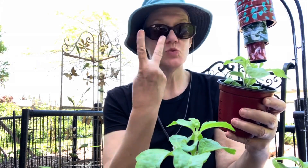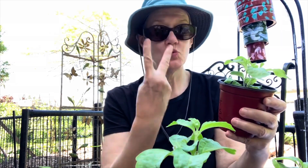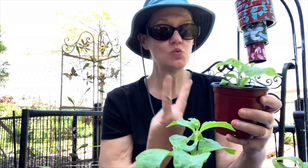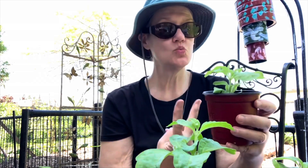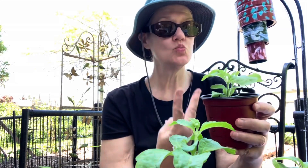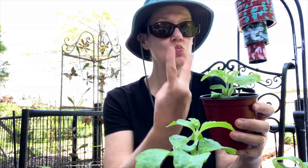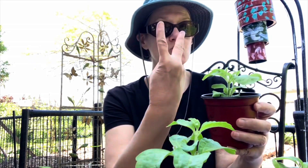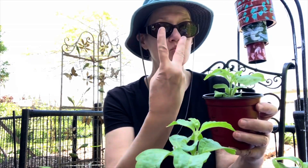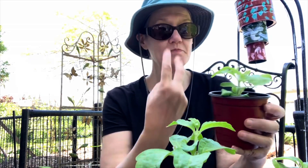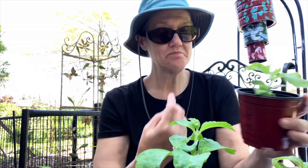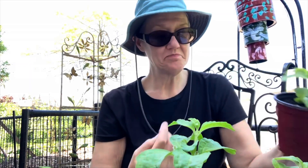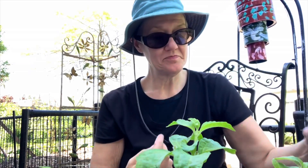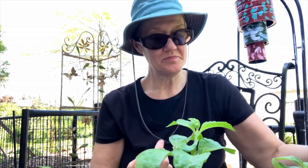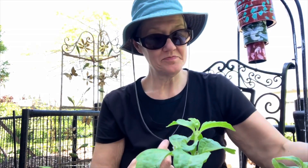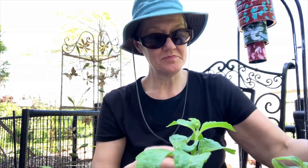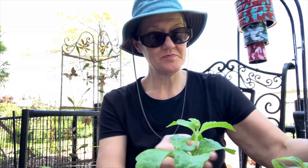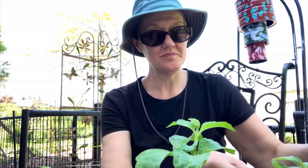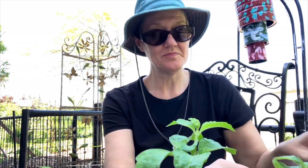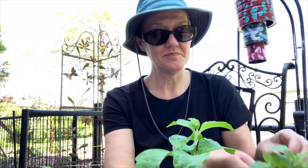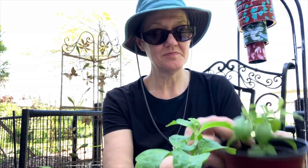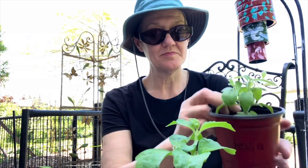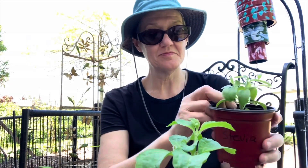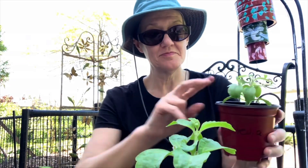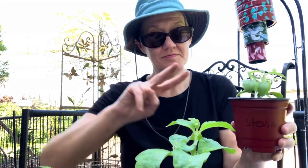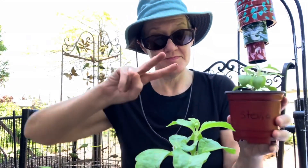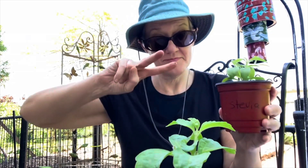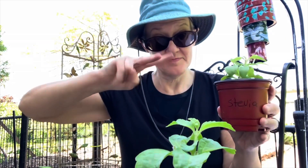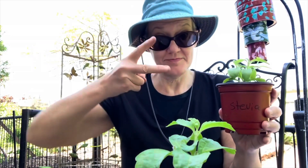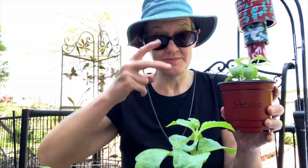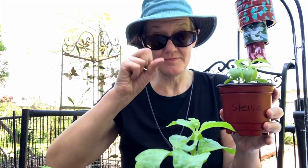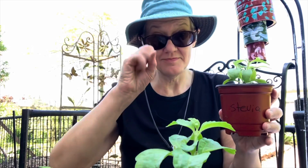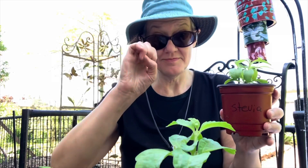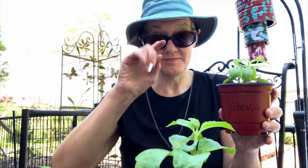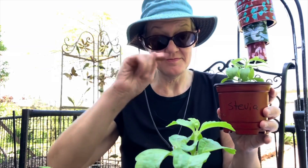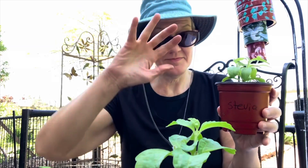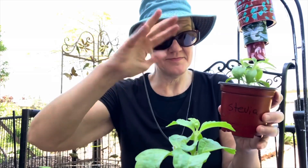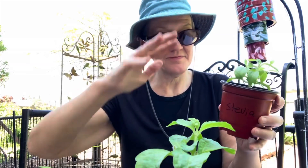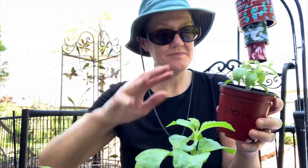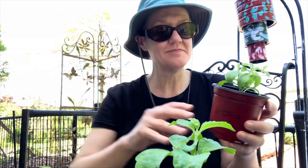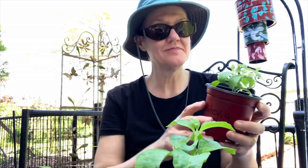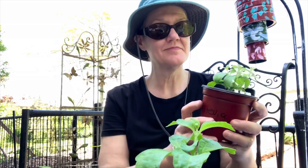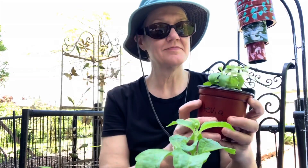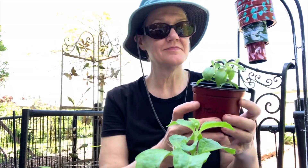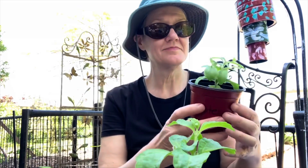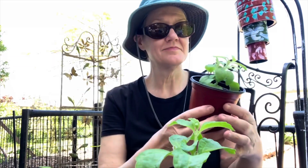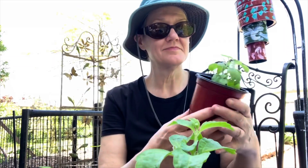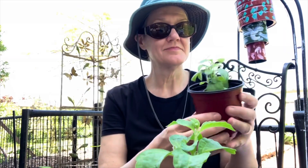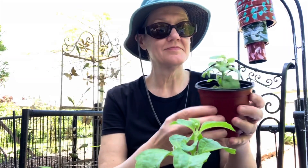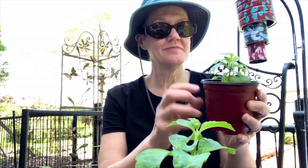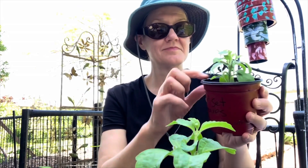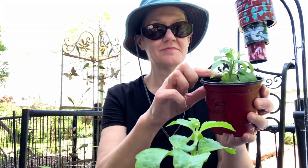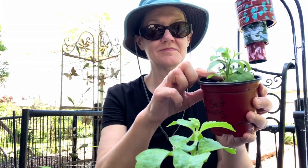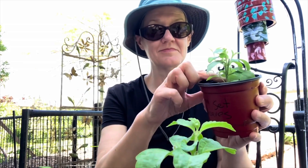It had good results. We have 2 side shoots. Now this one, I did it at the second set of true